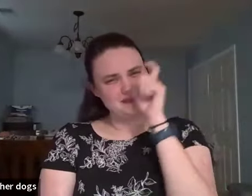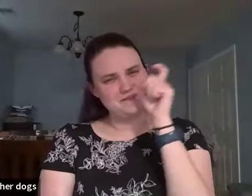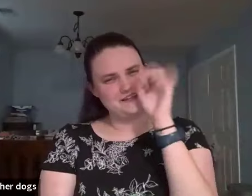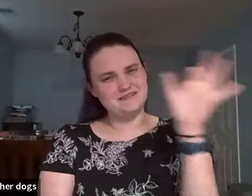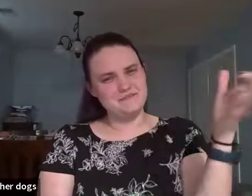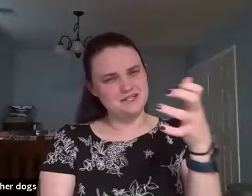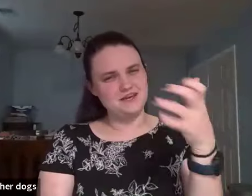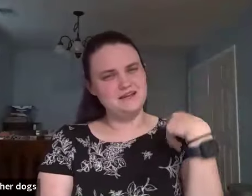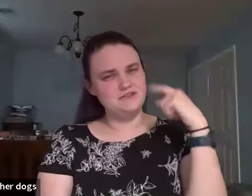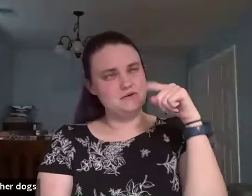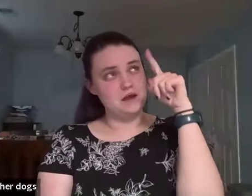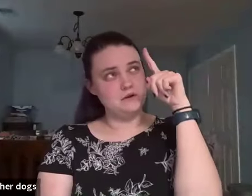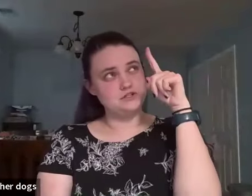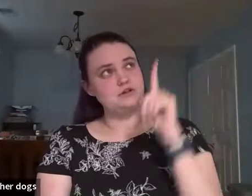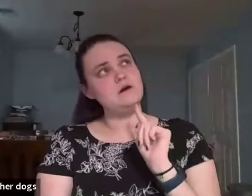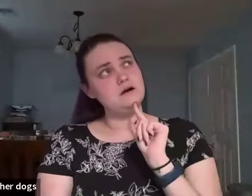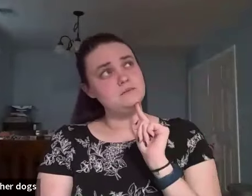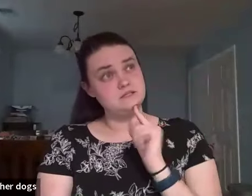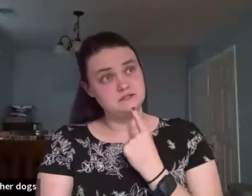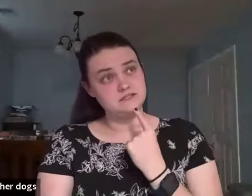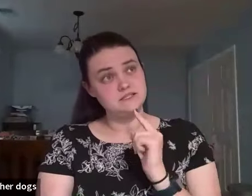making my face to match that, even though eyebrows should go up. Seriously.